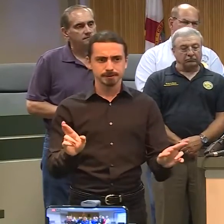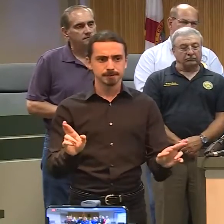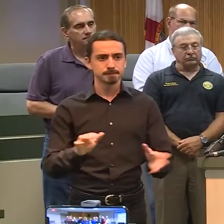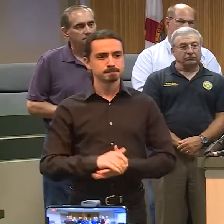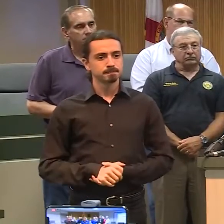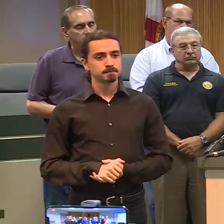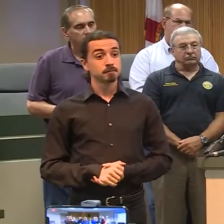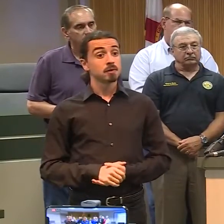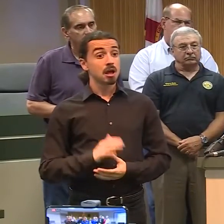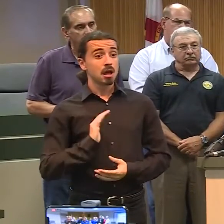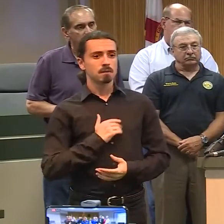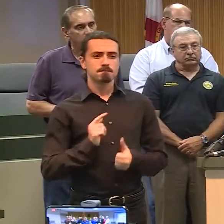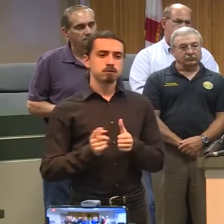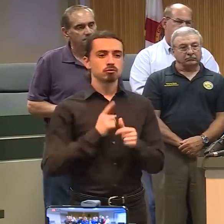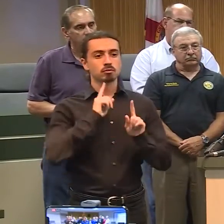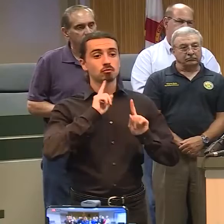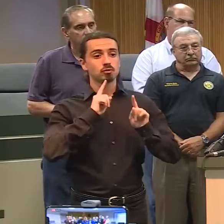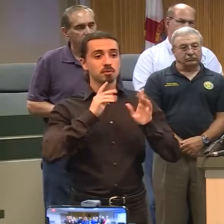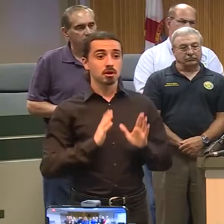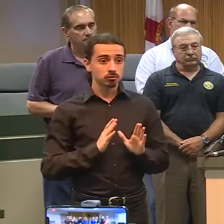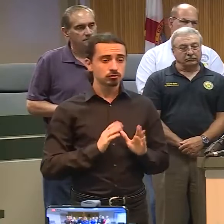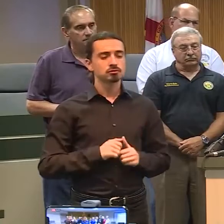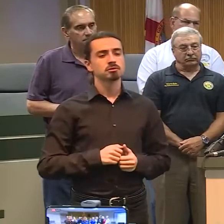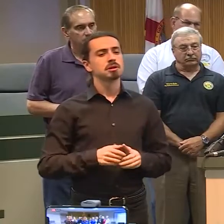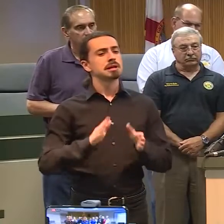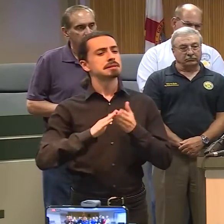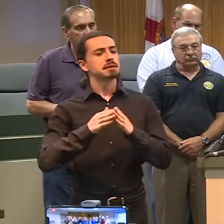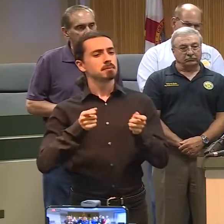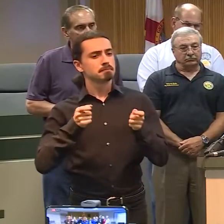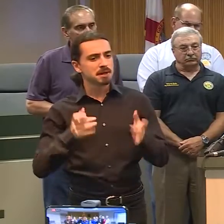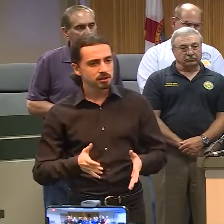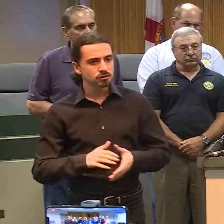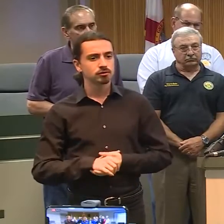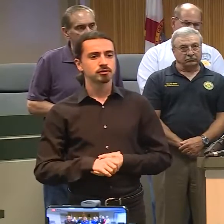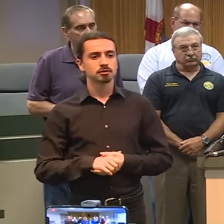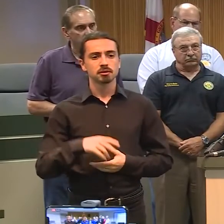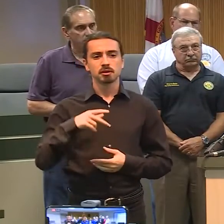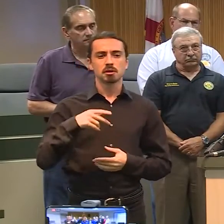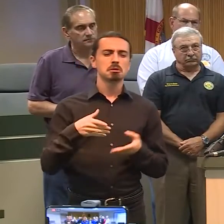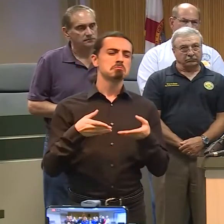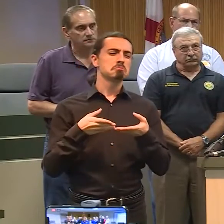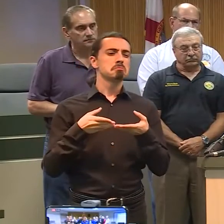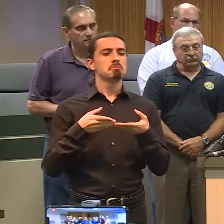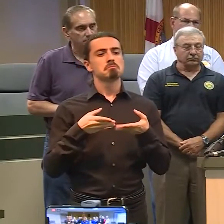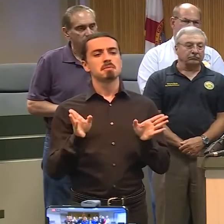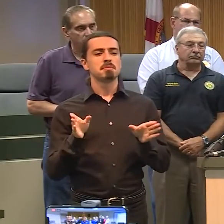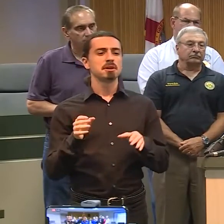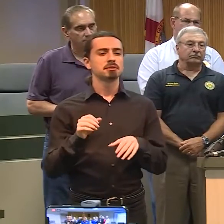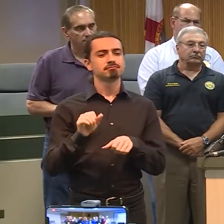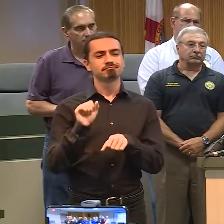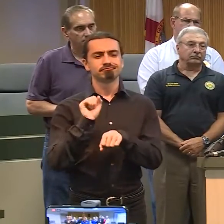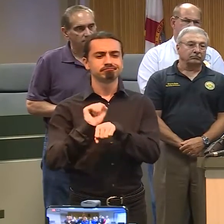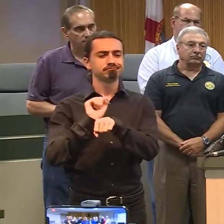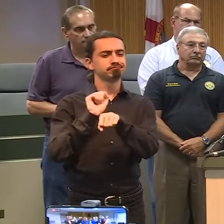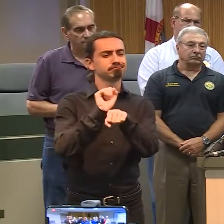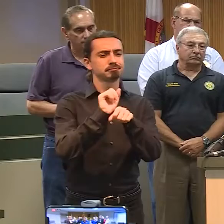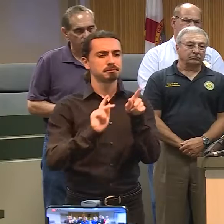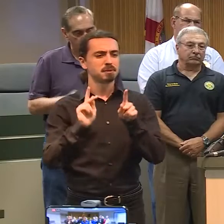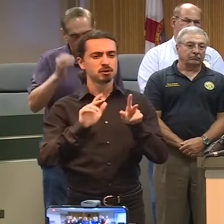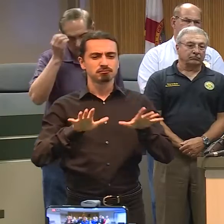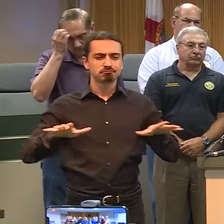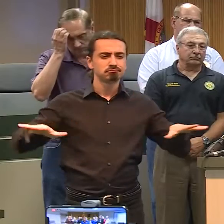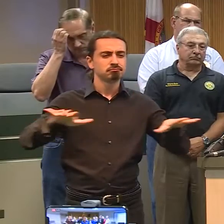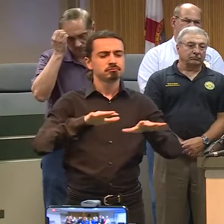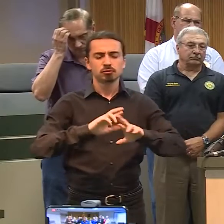town manager, our public works are meeting at this time to make sure that we are standing ready for the days to come. What I want